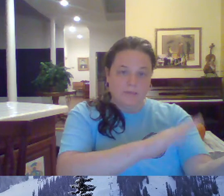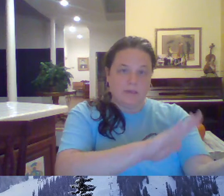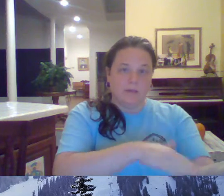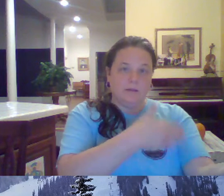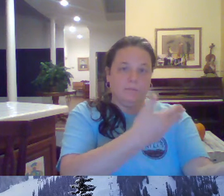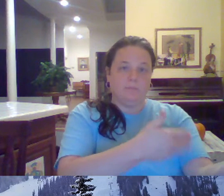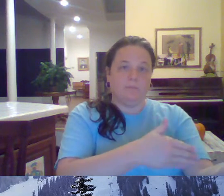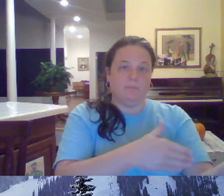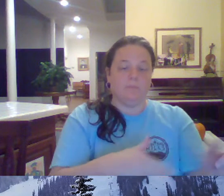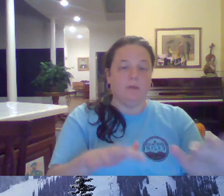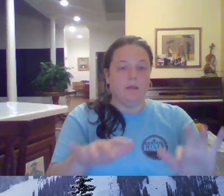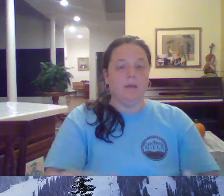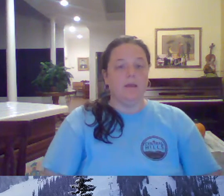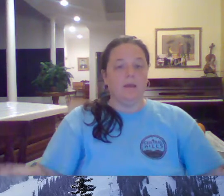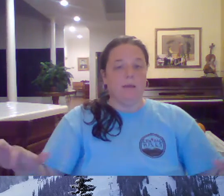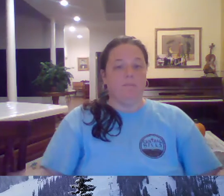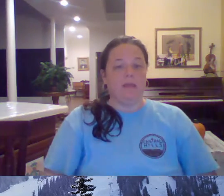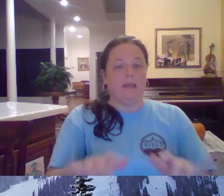Music.